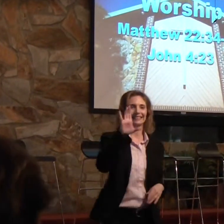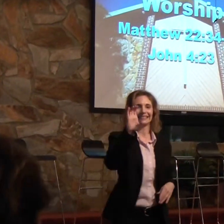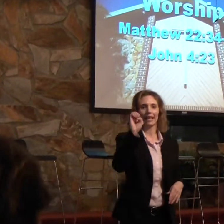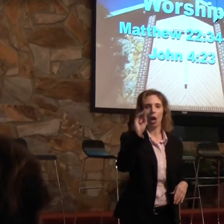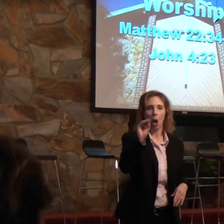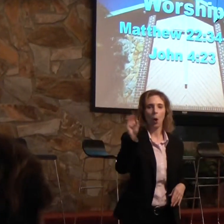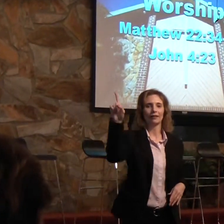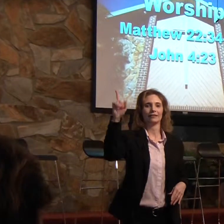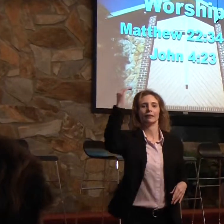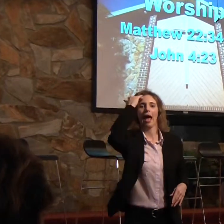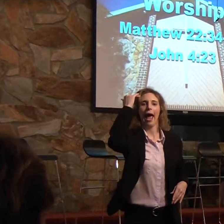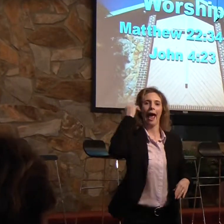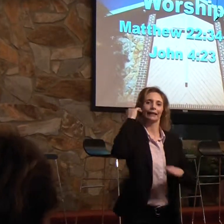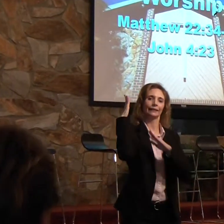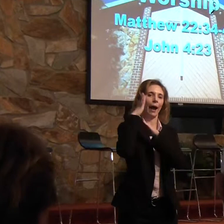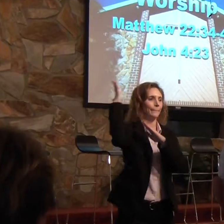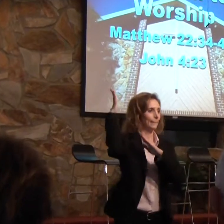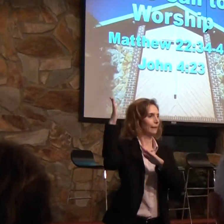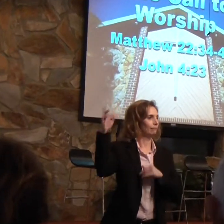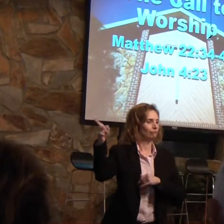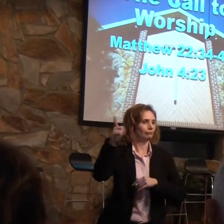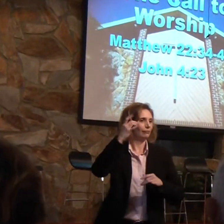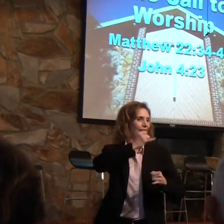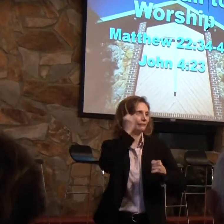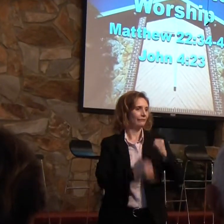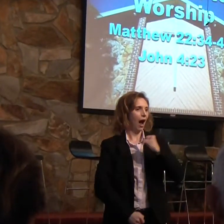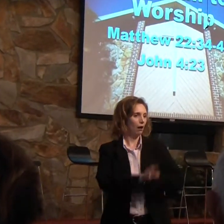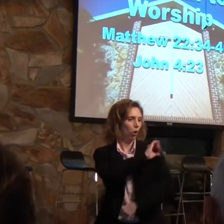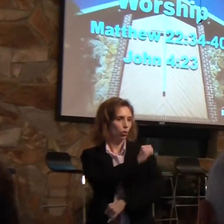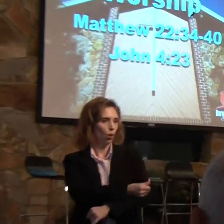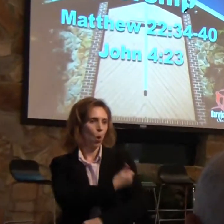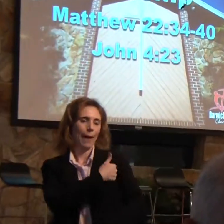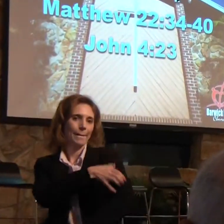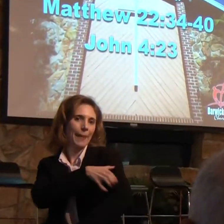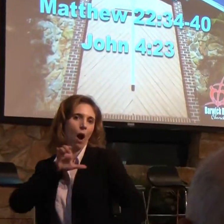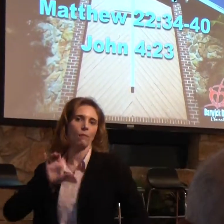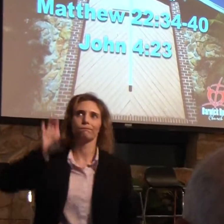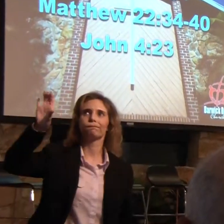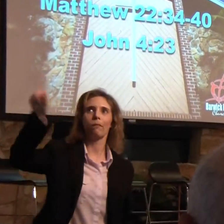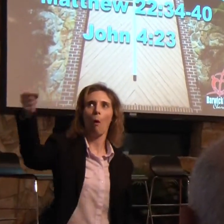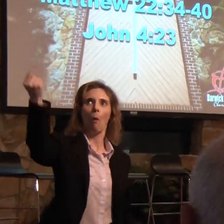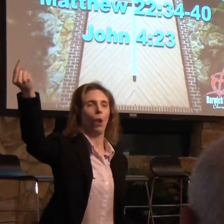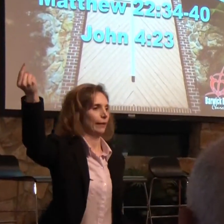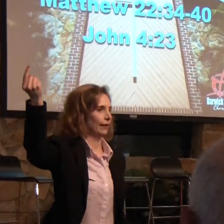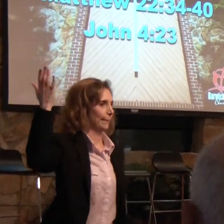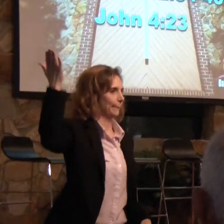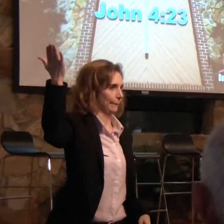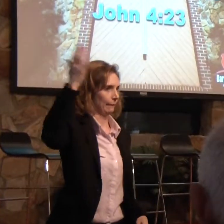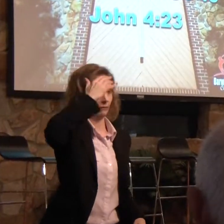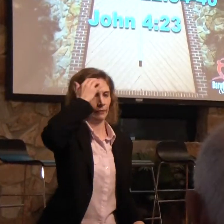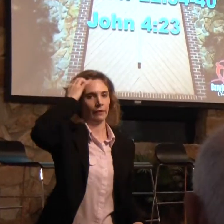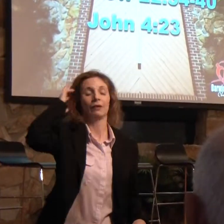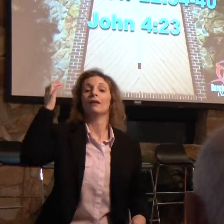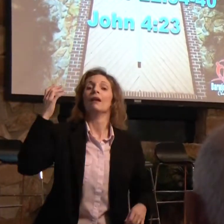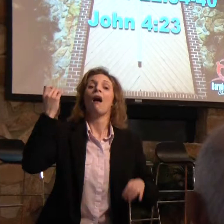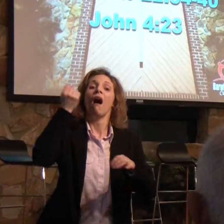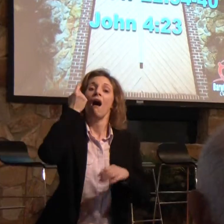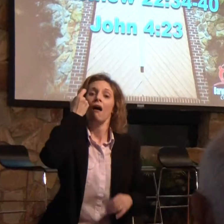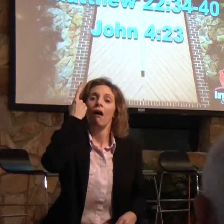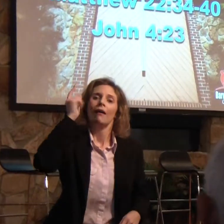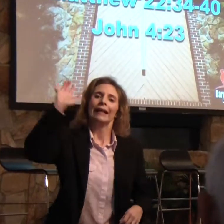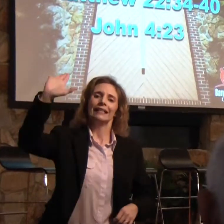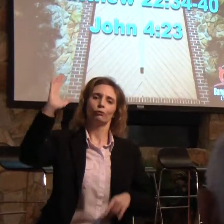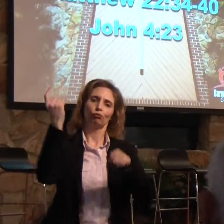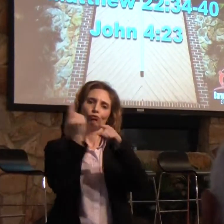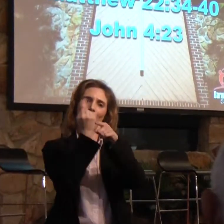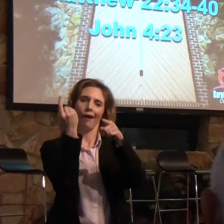the head of the church. He is the final authority in the church. And when we understand His rightful place